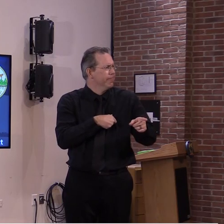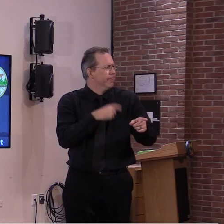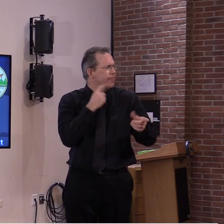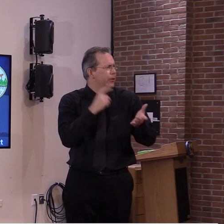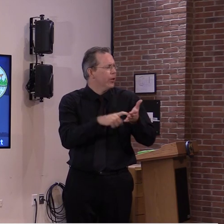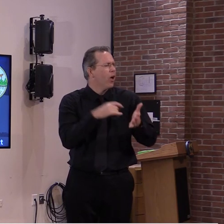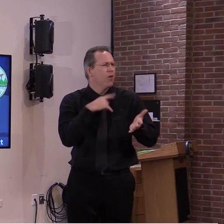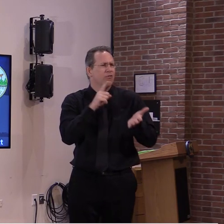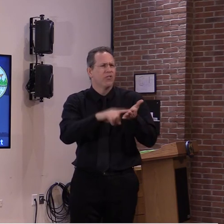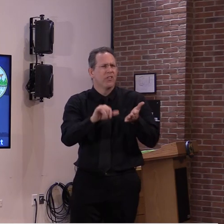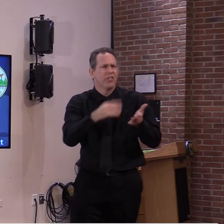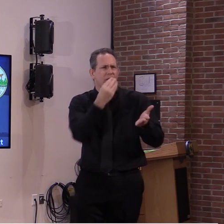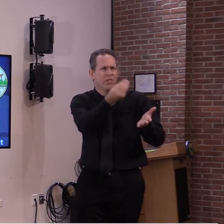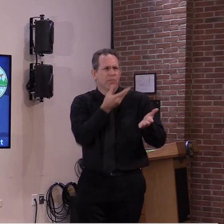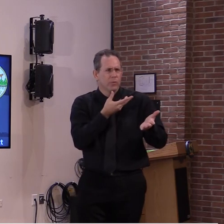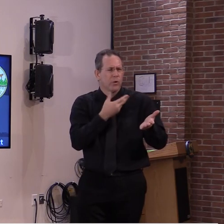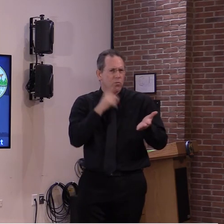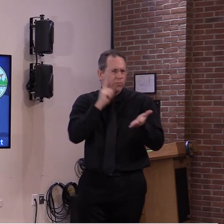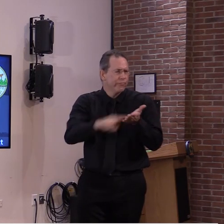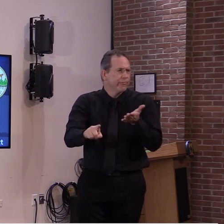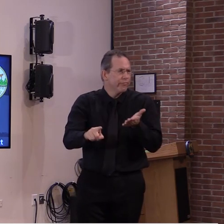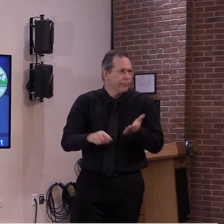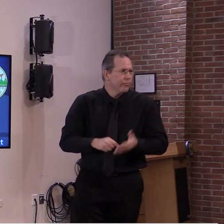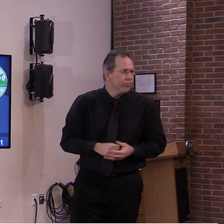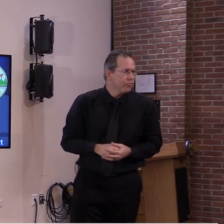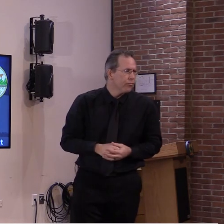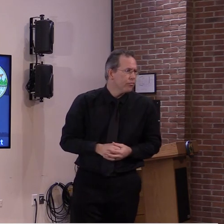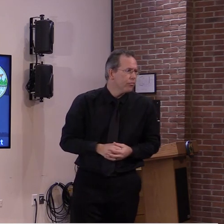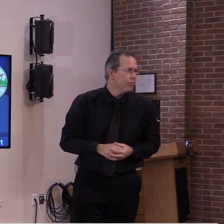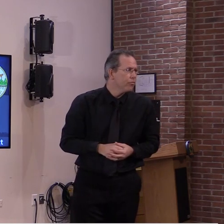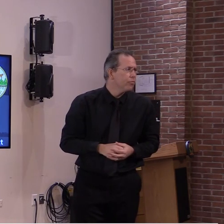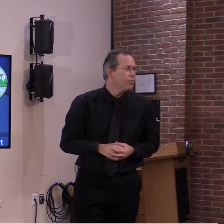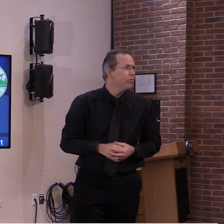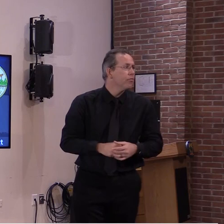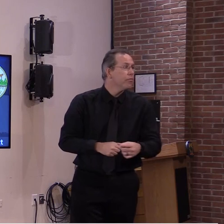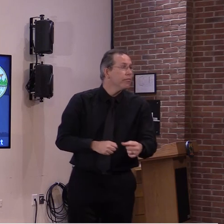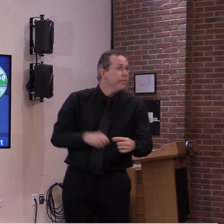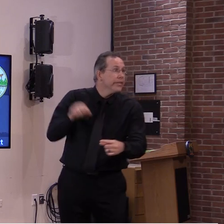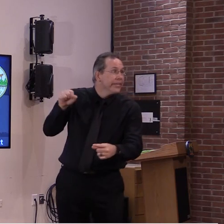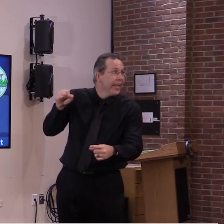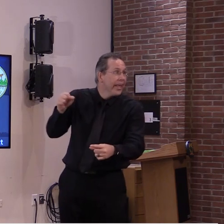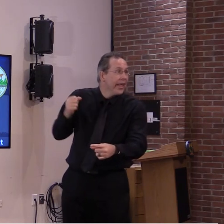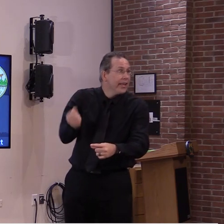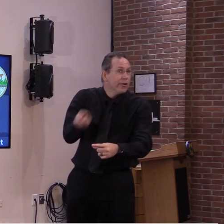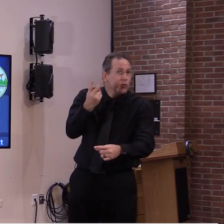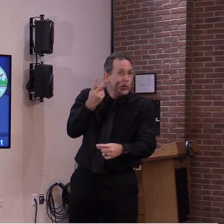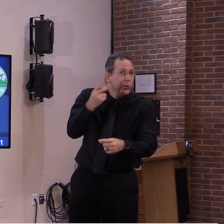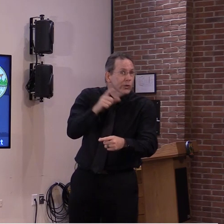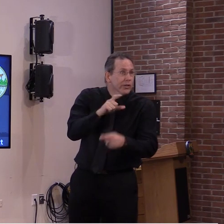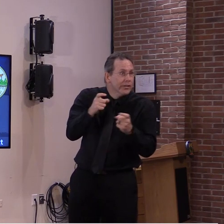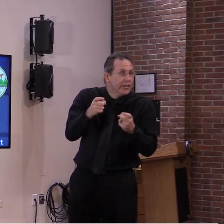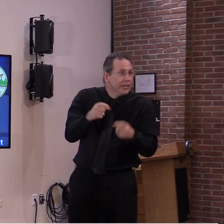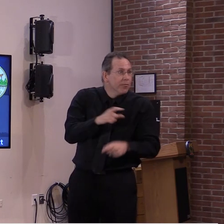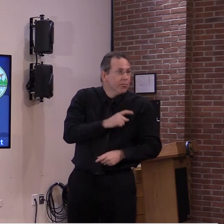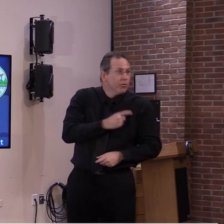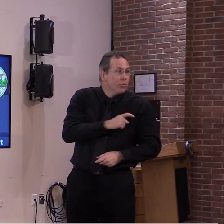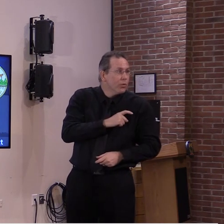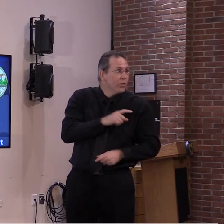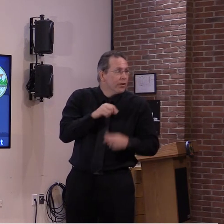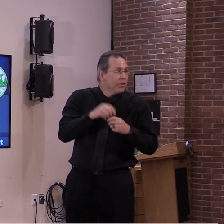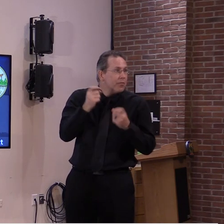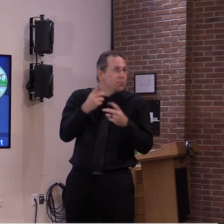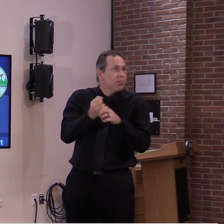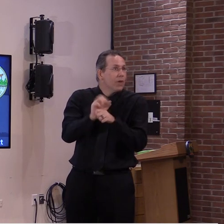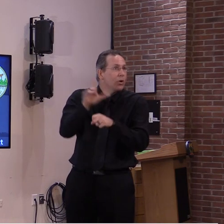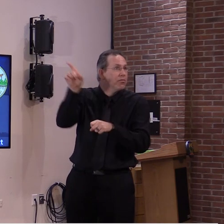Okay. There's a couple of different places that they've gotten them. And I do realize that they are out on the mountain, and they do offer some